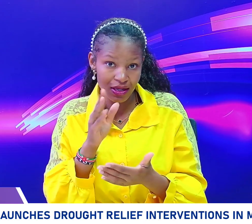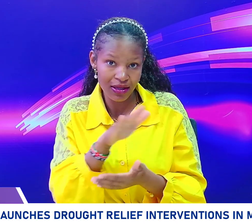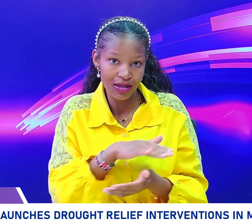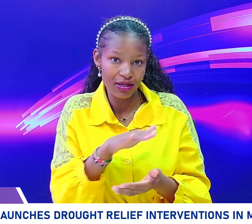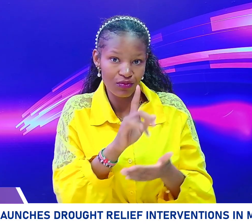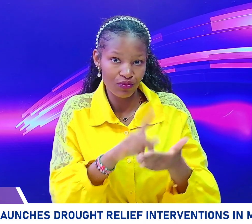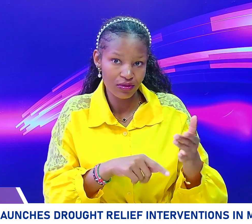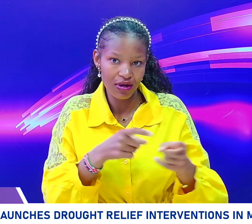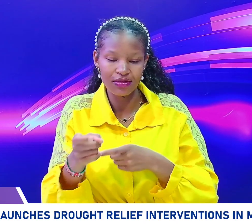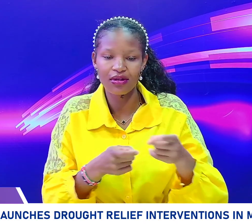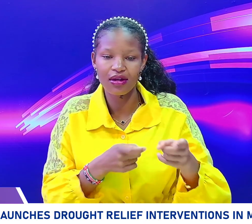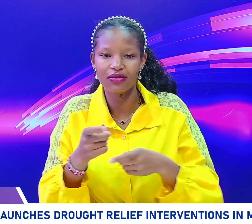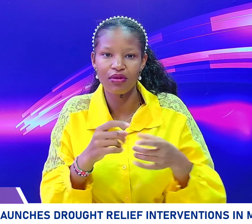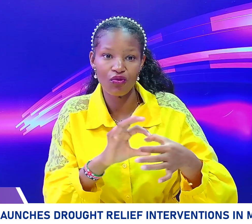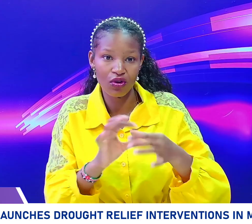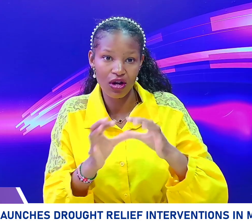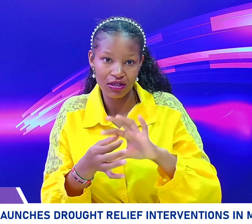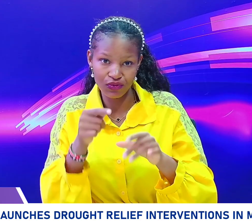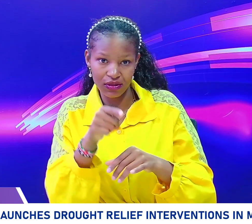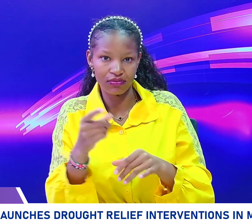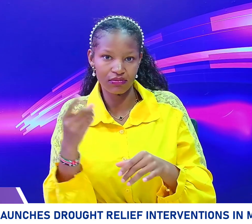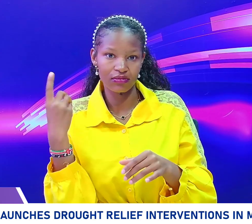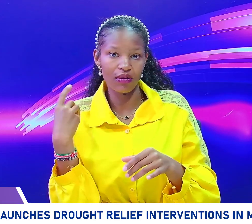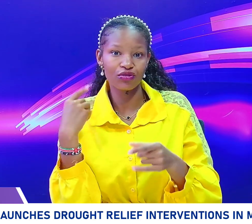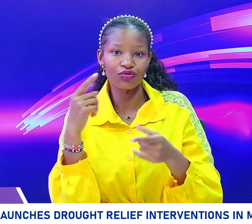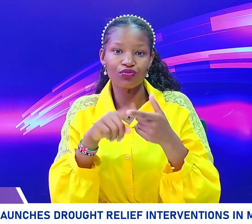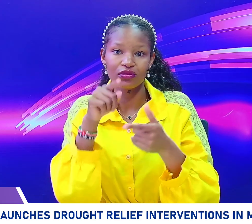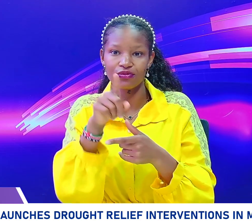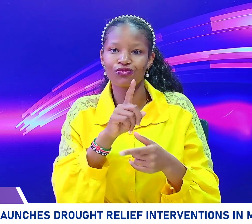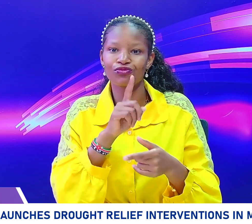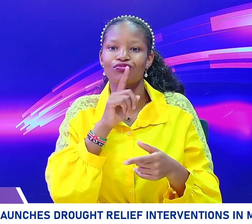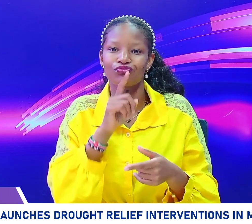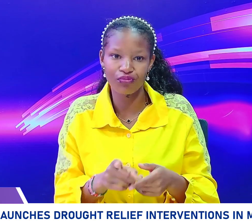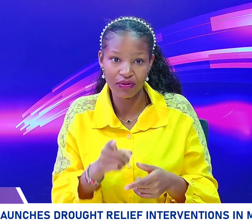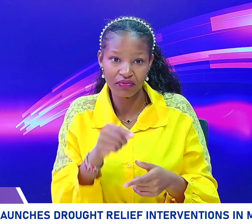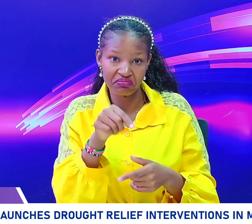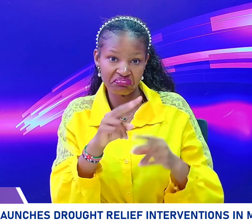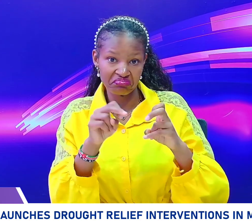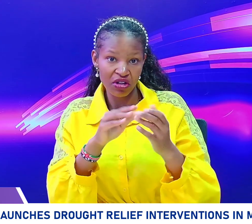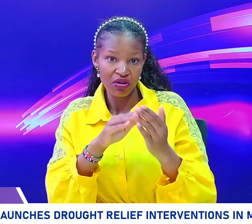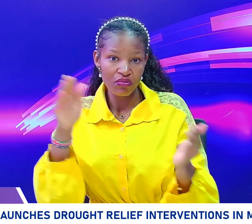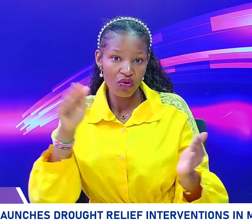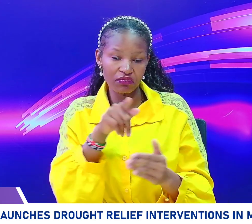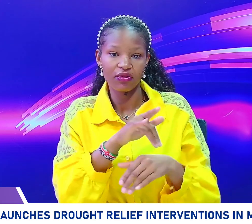food shortages and limited access to clean water. Local administrators are coordinating